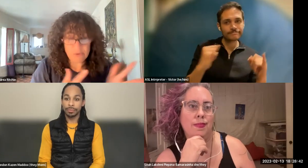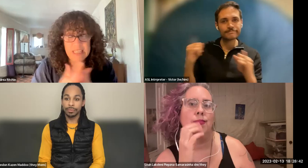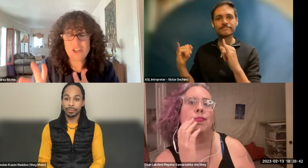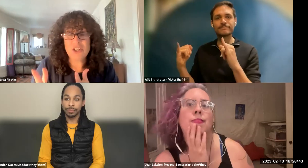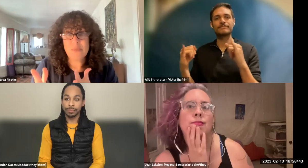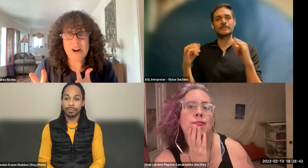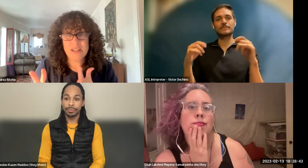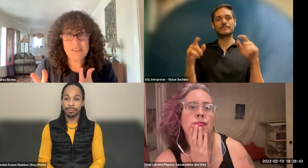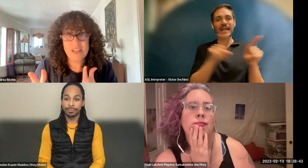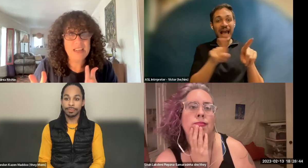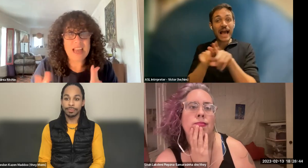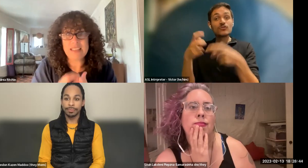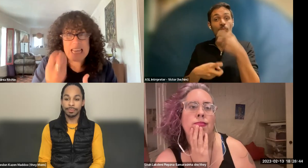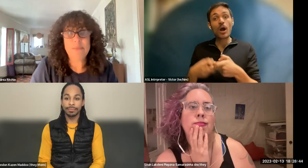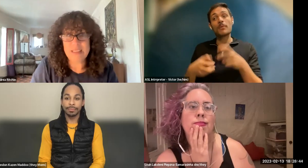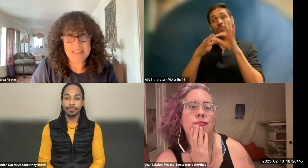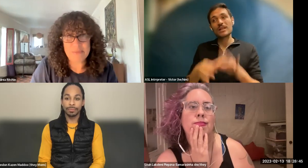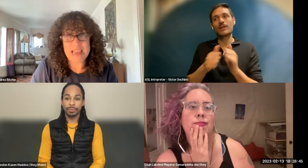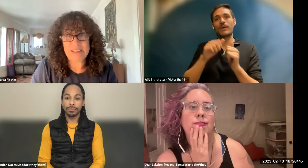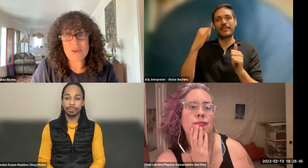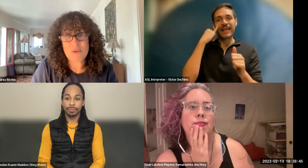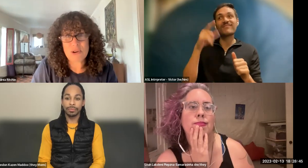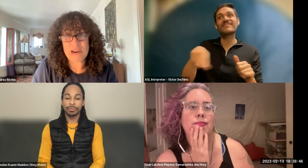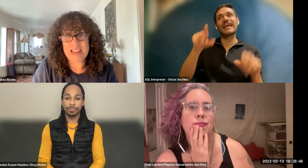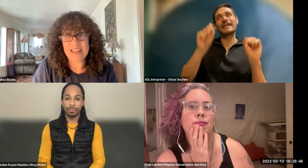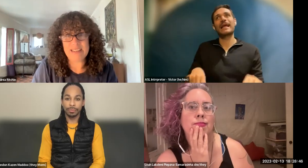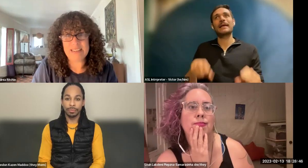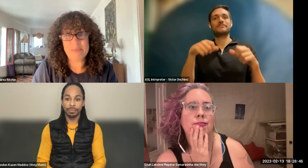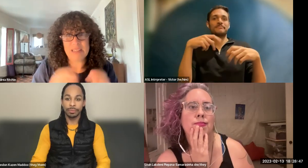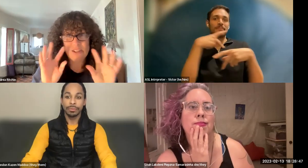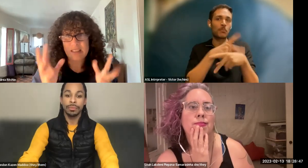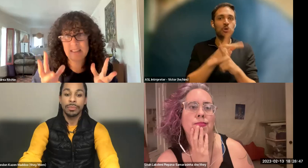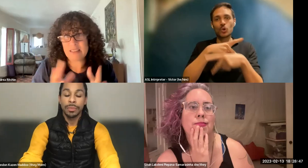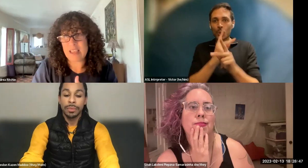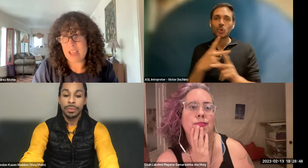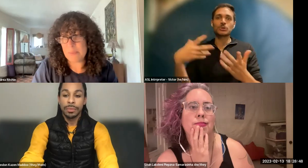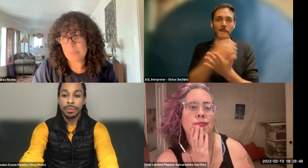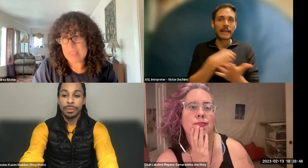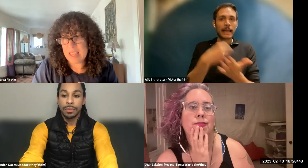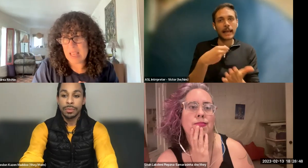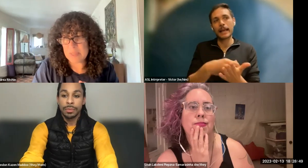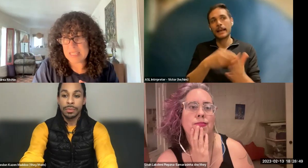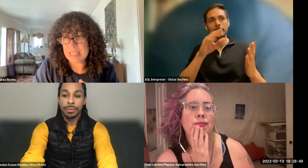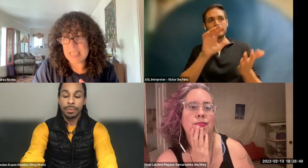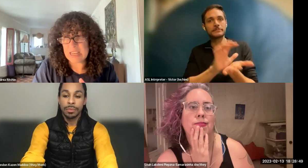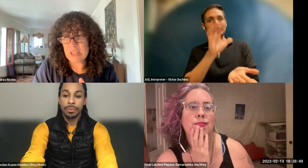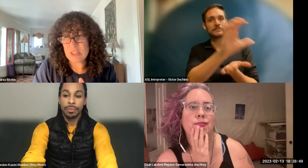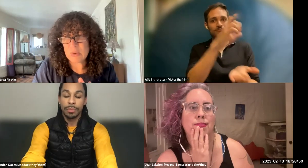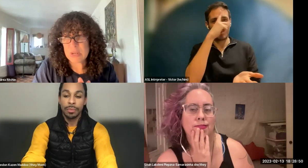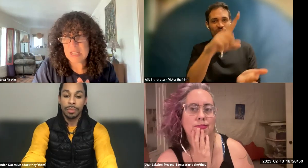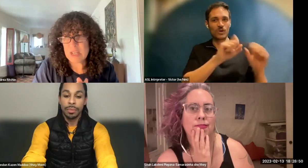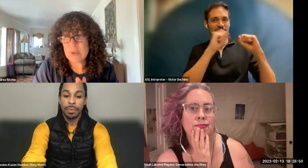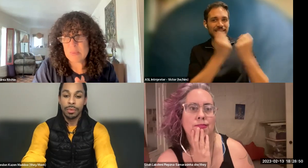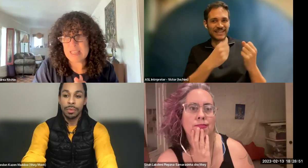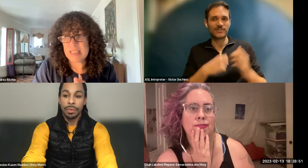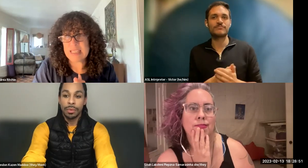problem in relation to their productivity, has ableism at its core, and disability justice helps us see that.